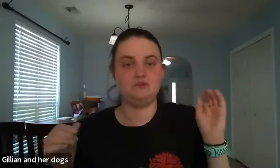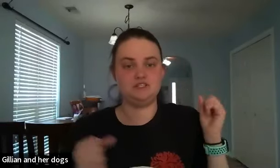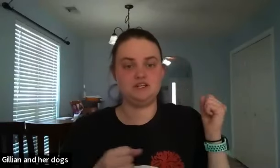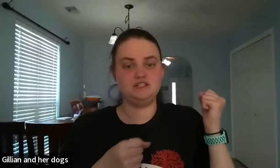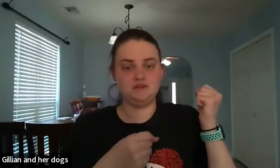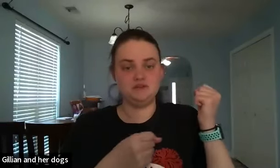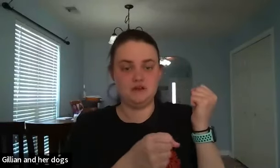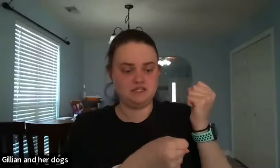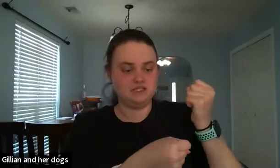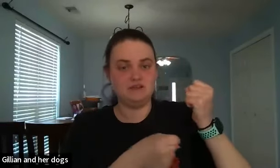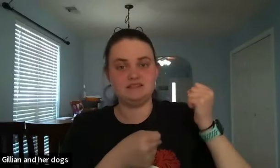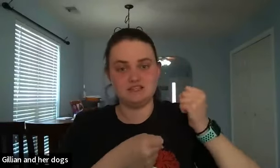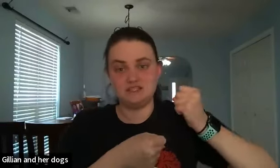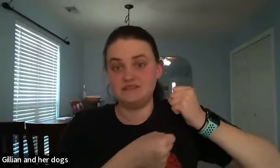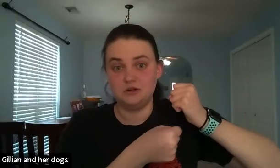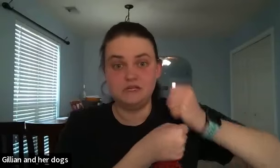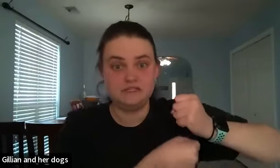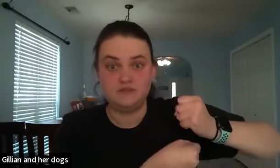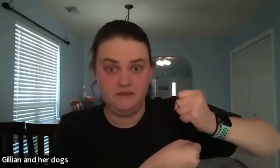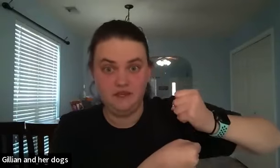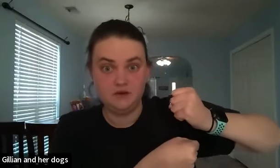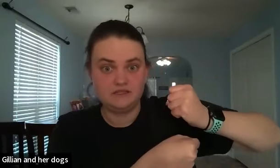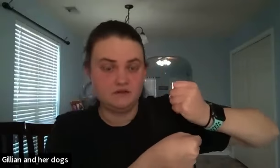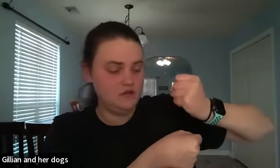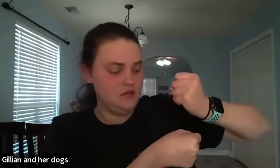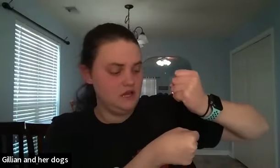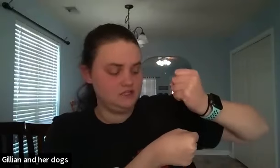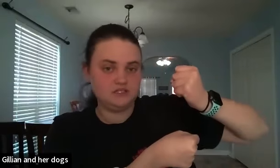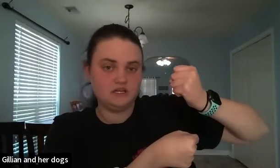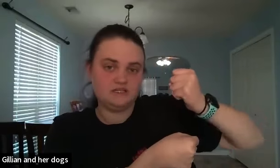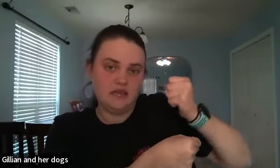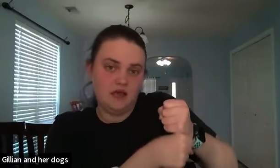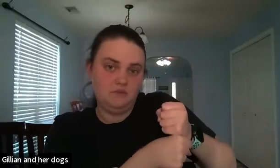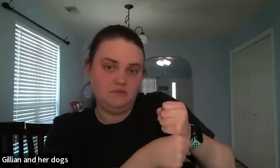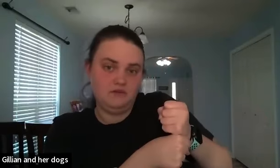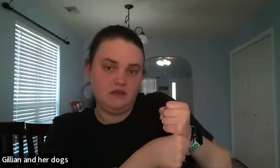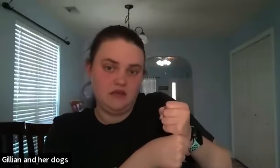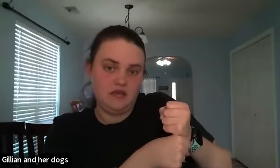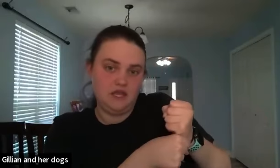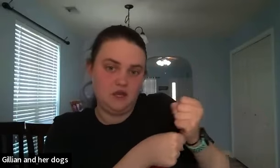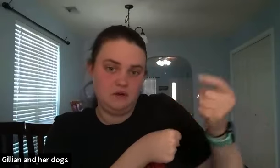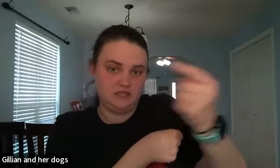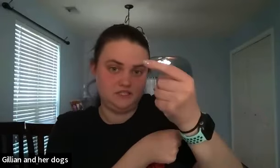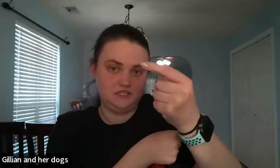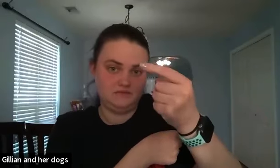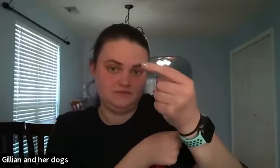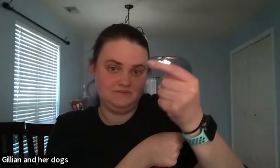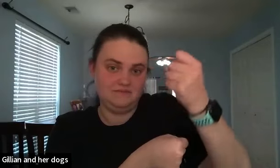what you're going to do for next year is actually, it's a little bit easier than the year itself, is you're just going to tap and go next year.